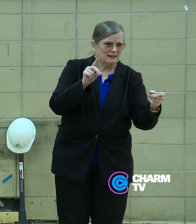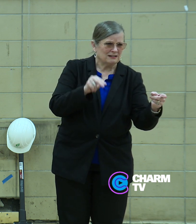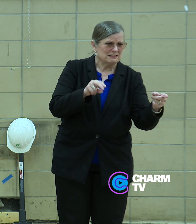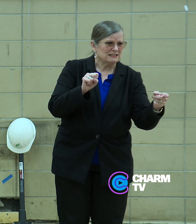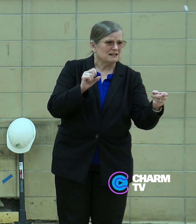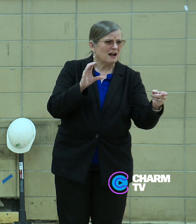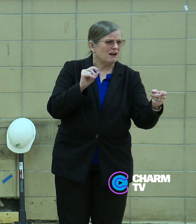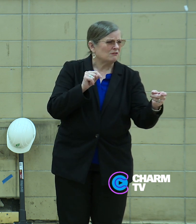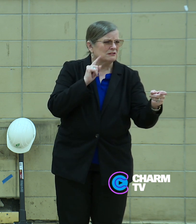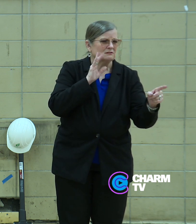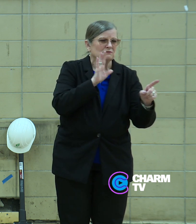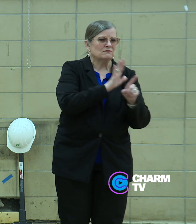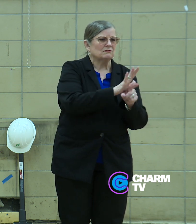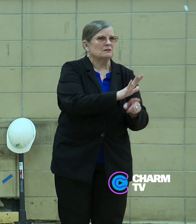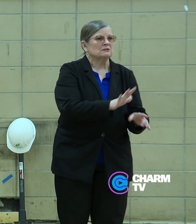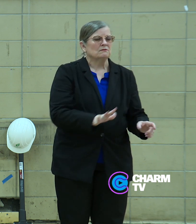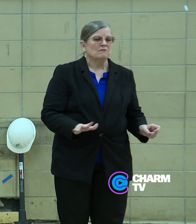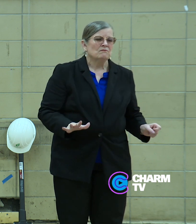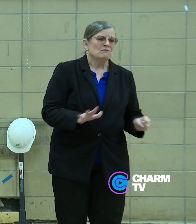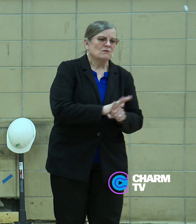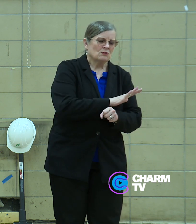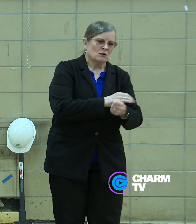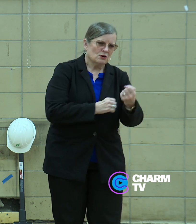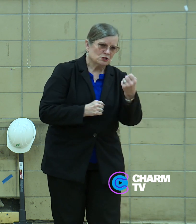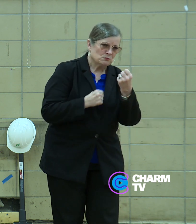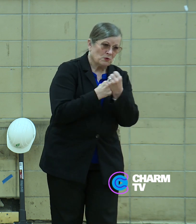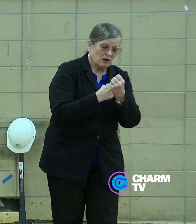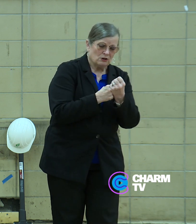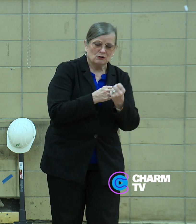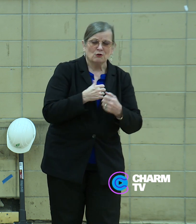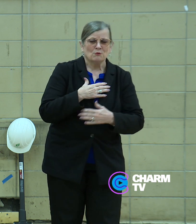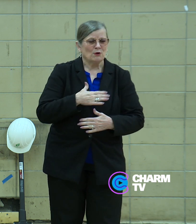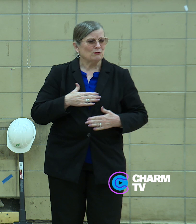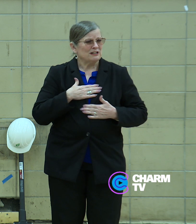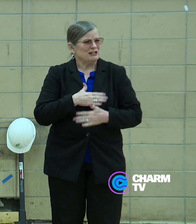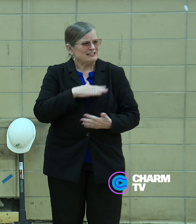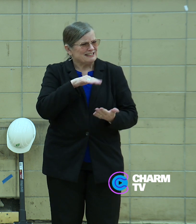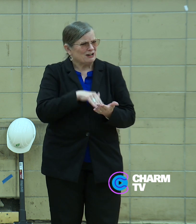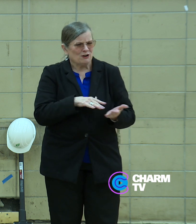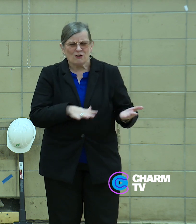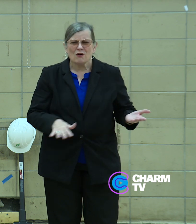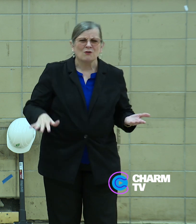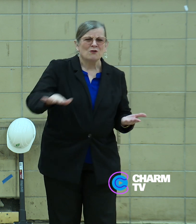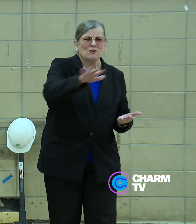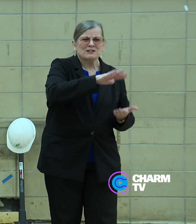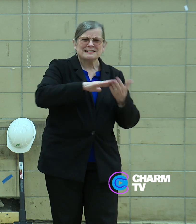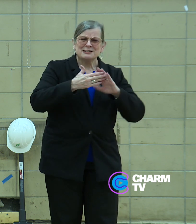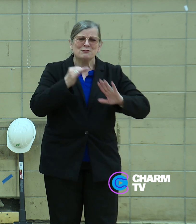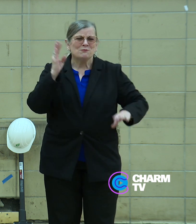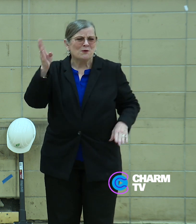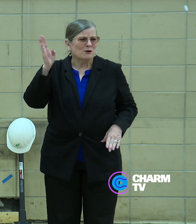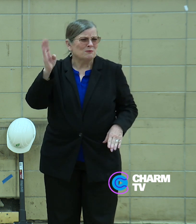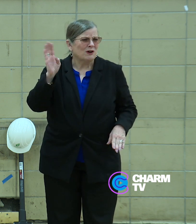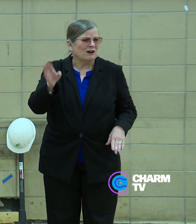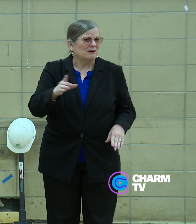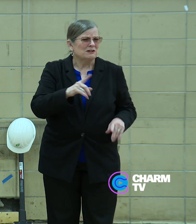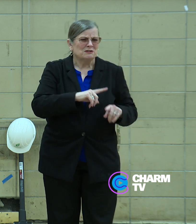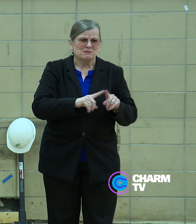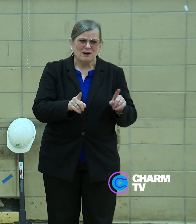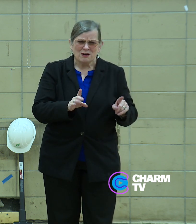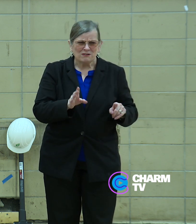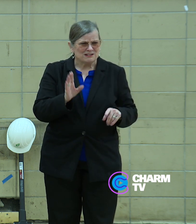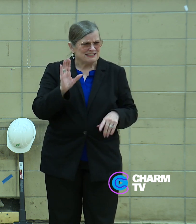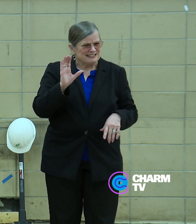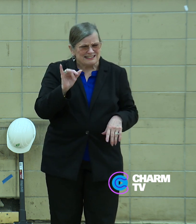full support of recreation centers throughout Baltimore City, not just here, but throughout